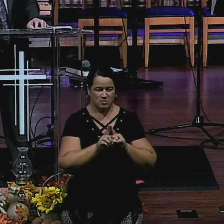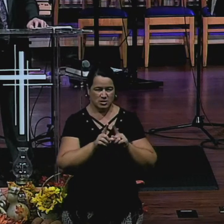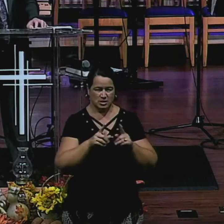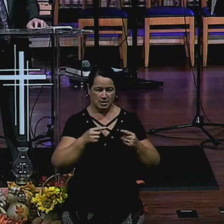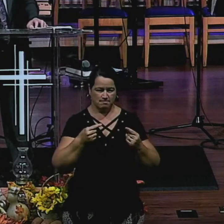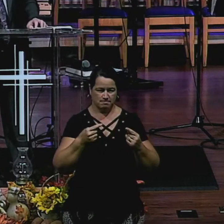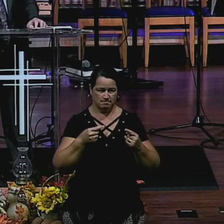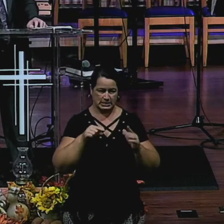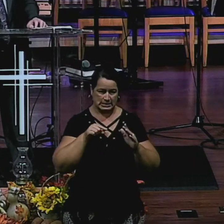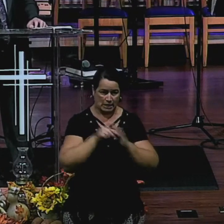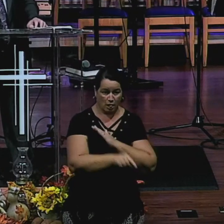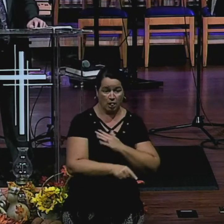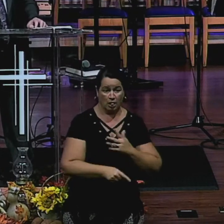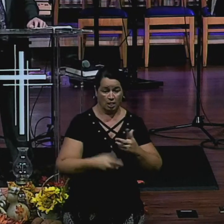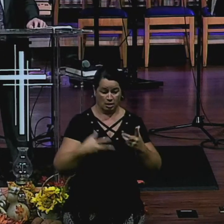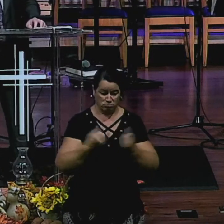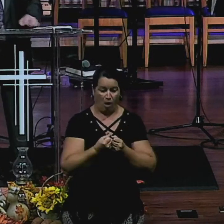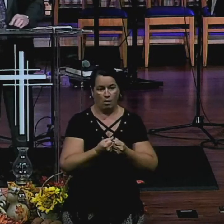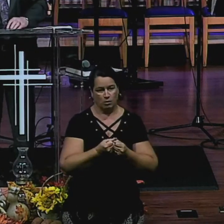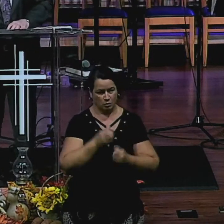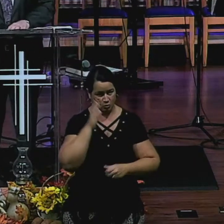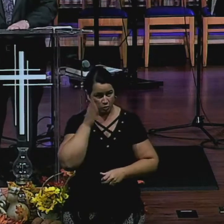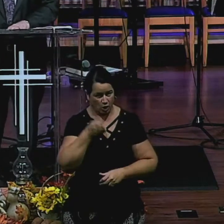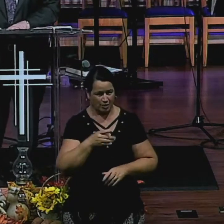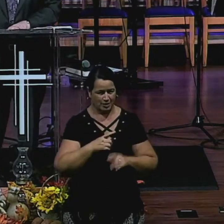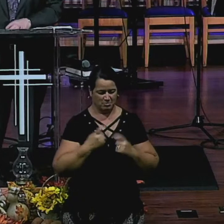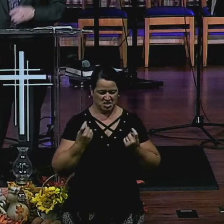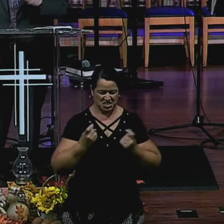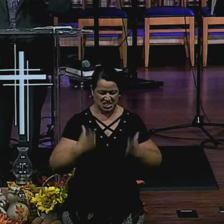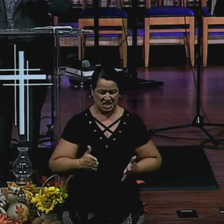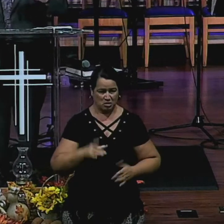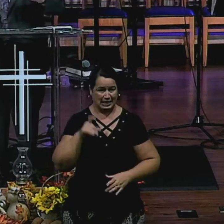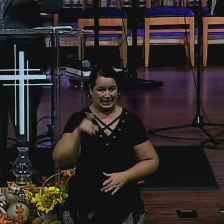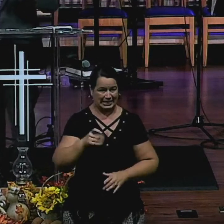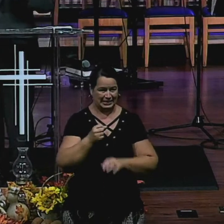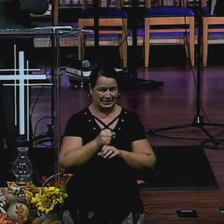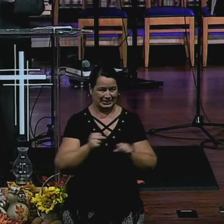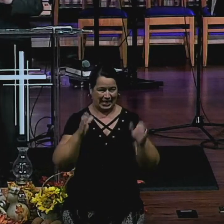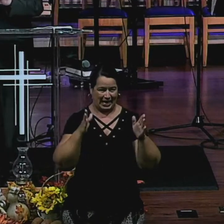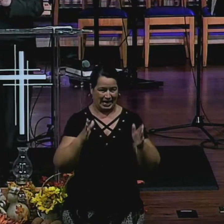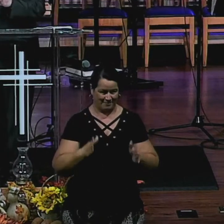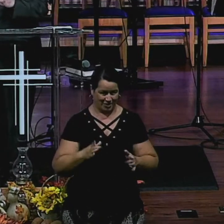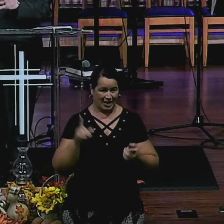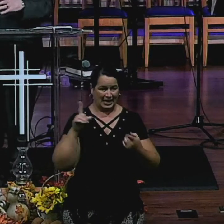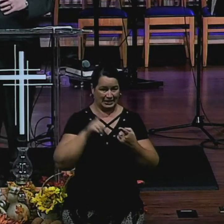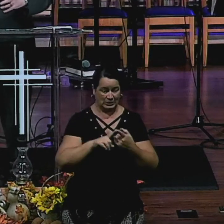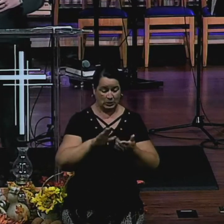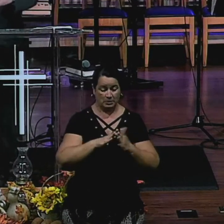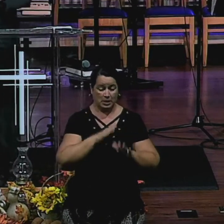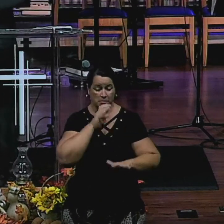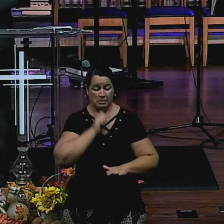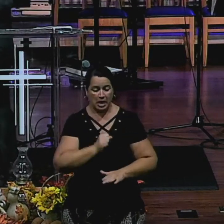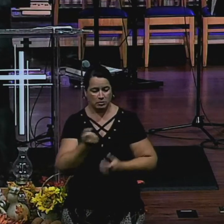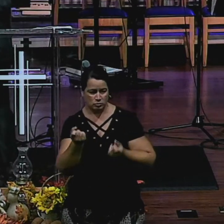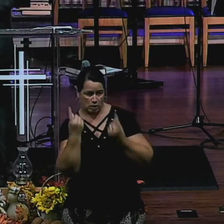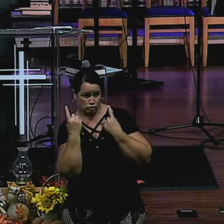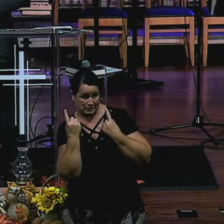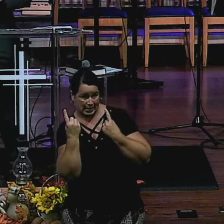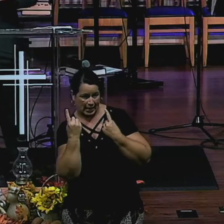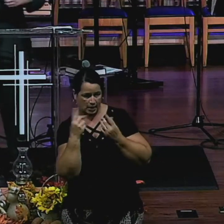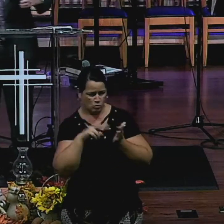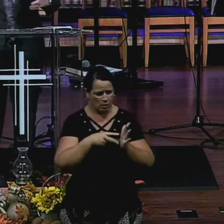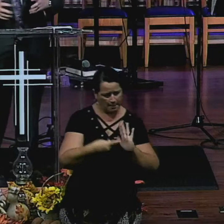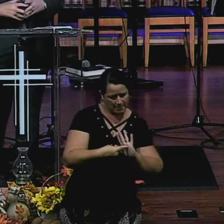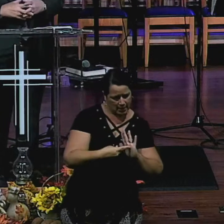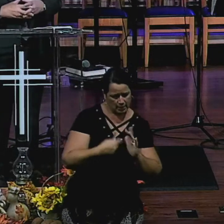them. I would too. But they're little sinners in need of a Savior. By the way, until they come to the age of accountability, I have a book in my